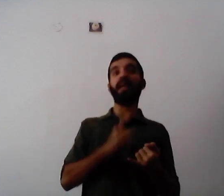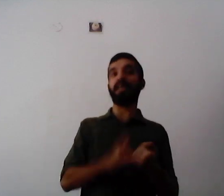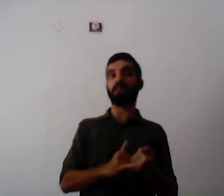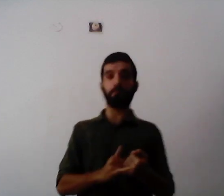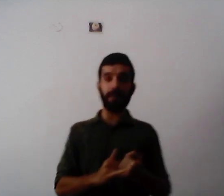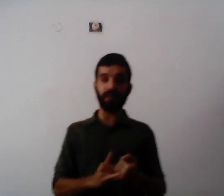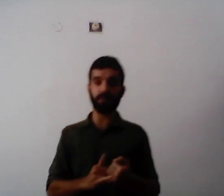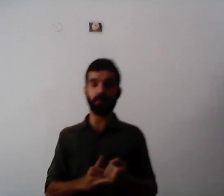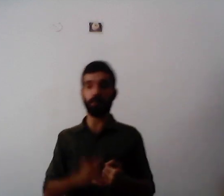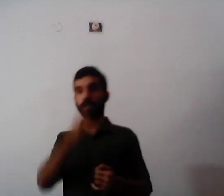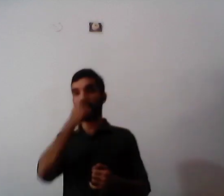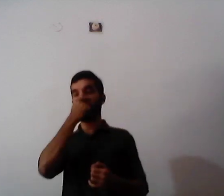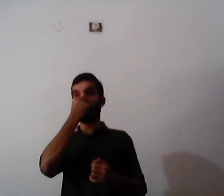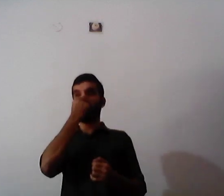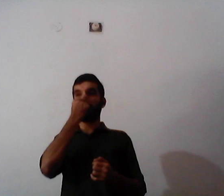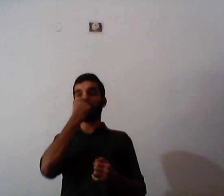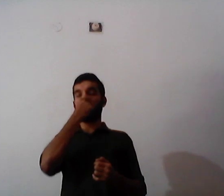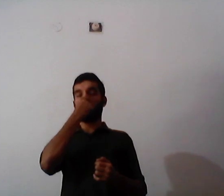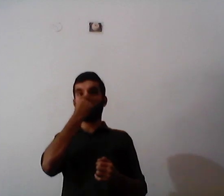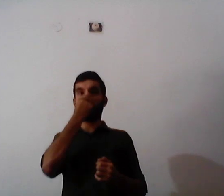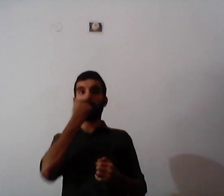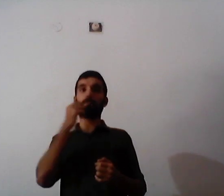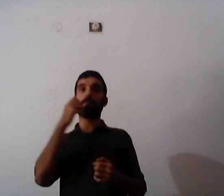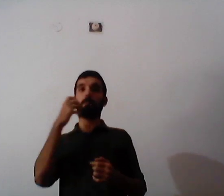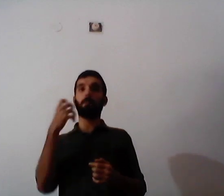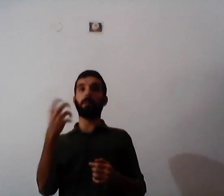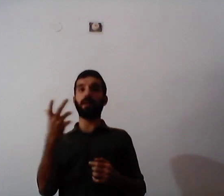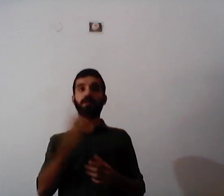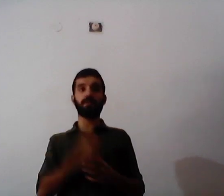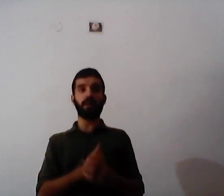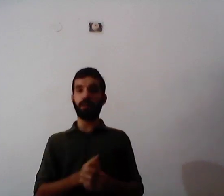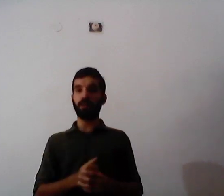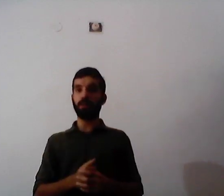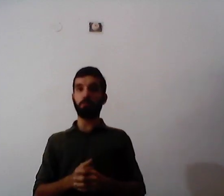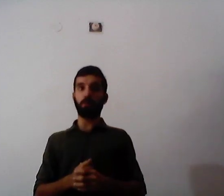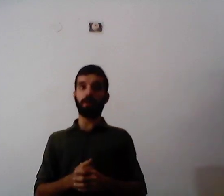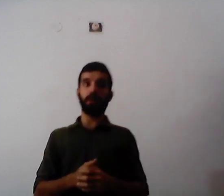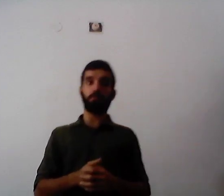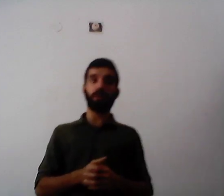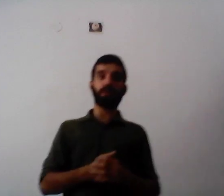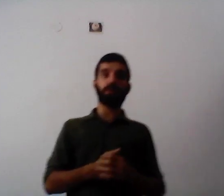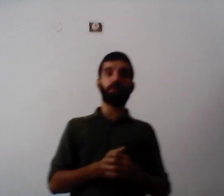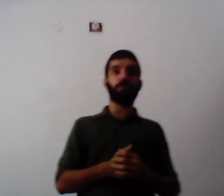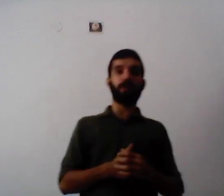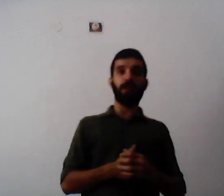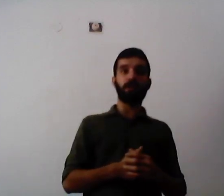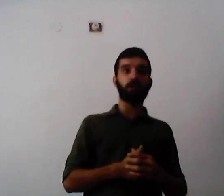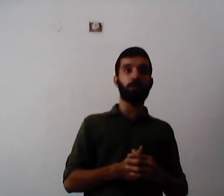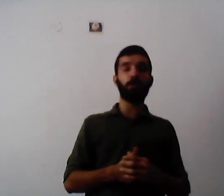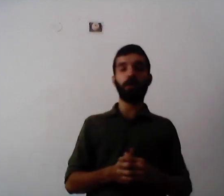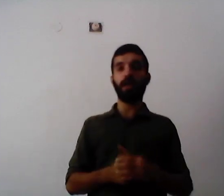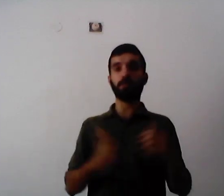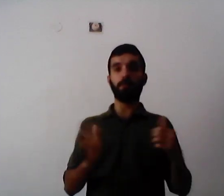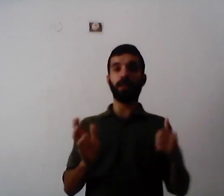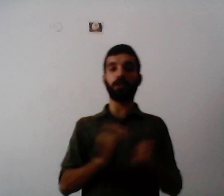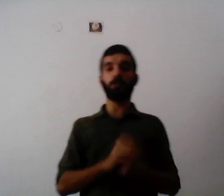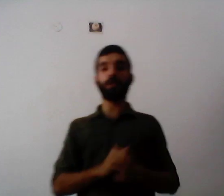Bends, bends. Okay, so that is another important application of Henry's law explained in your